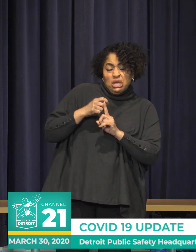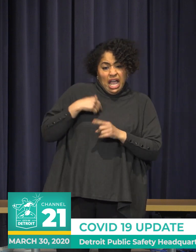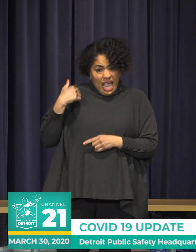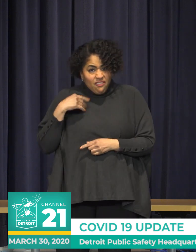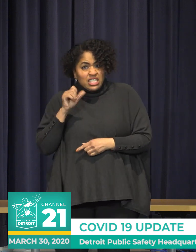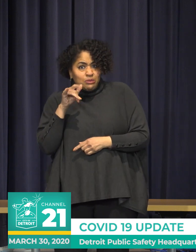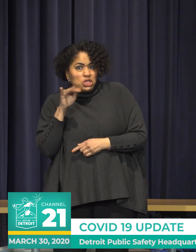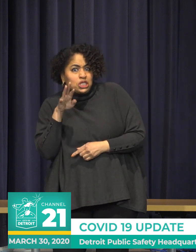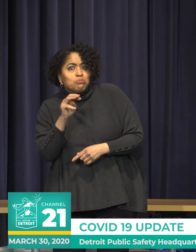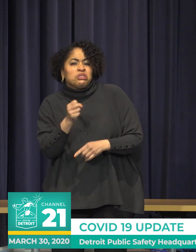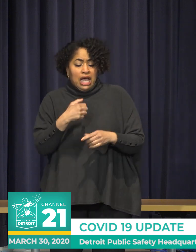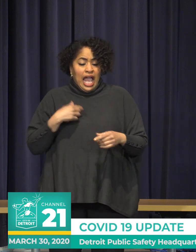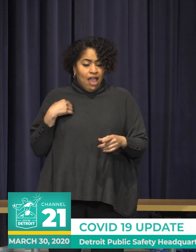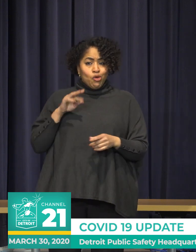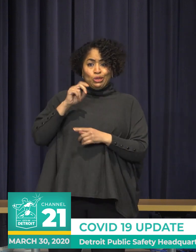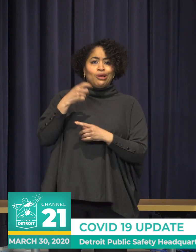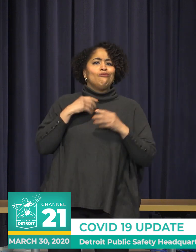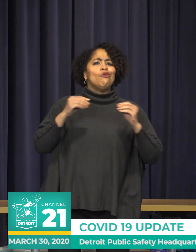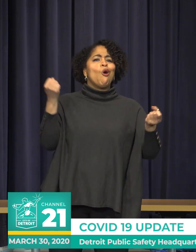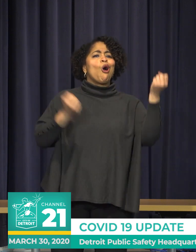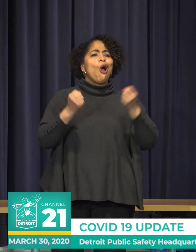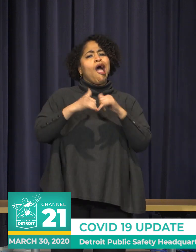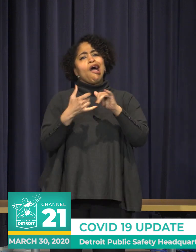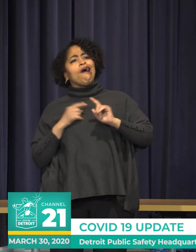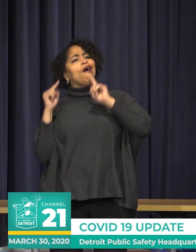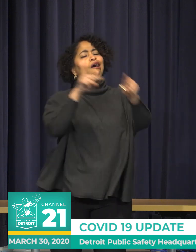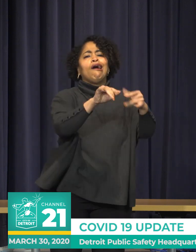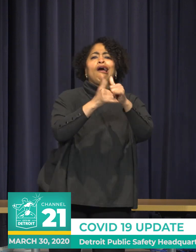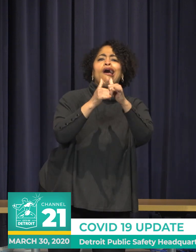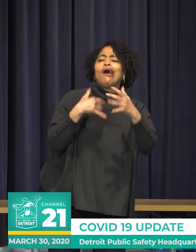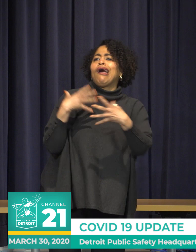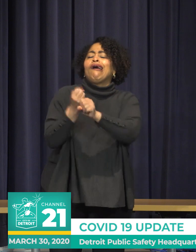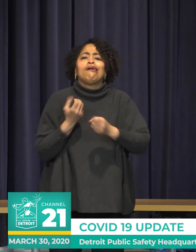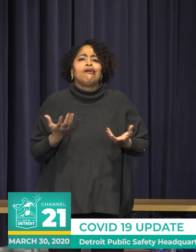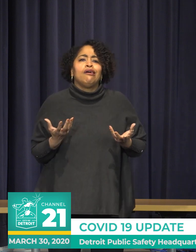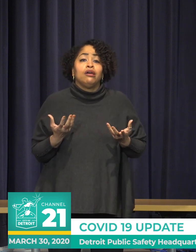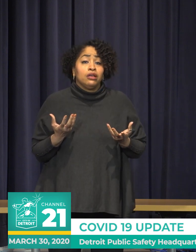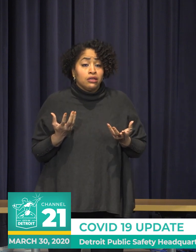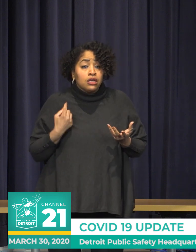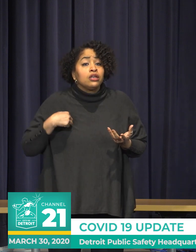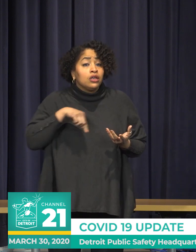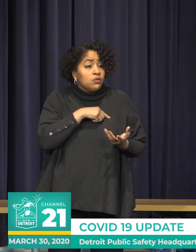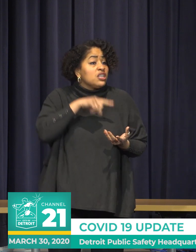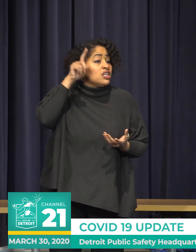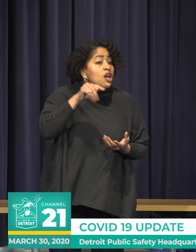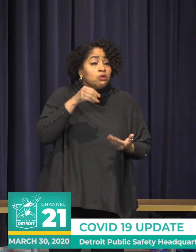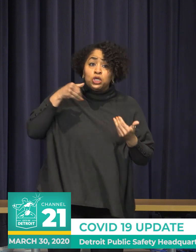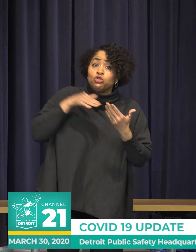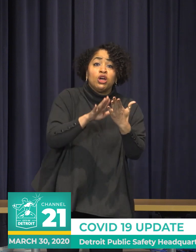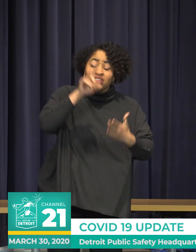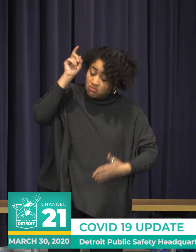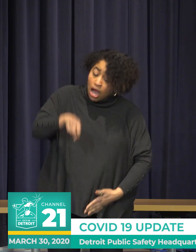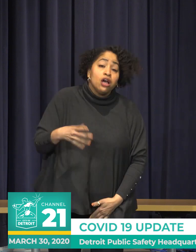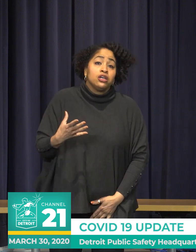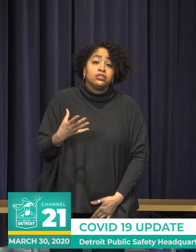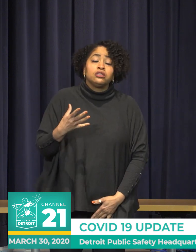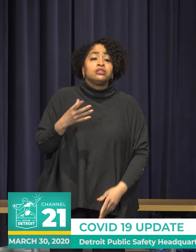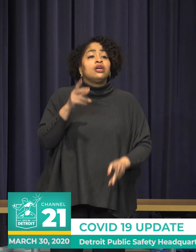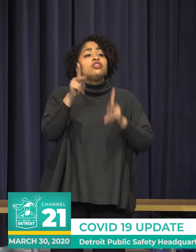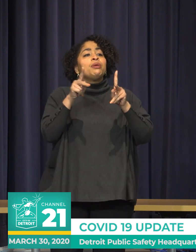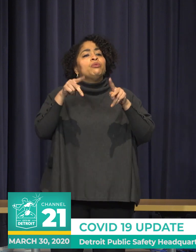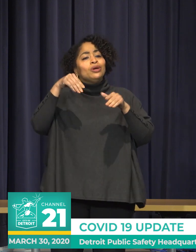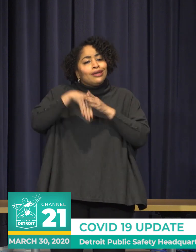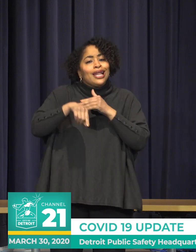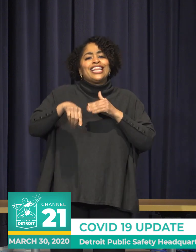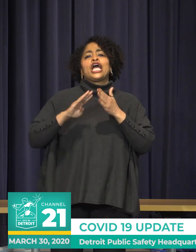prescription, I don't have a car. And we have to address the residents of this